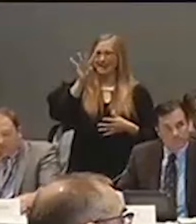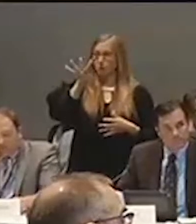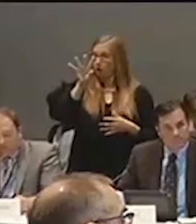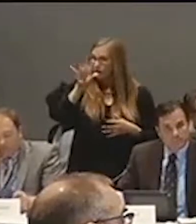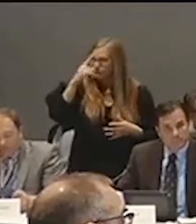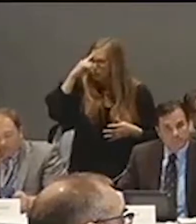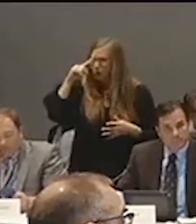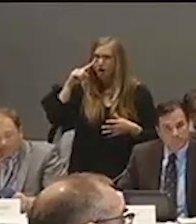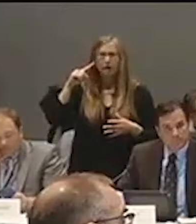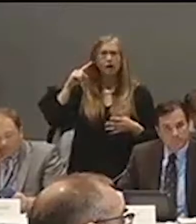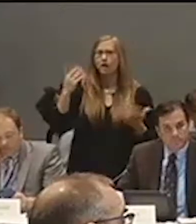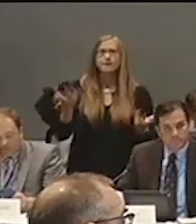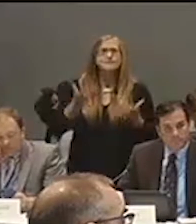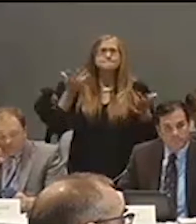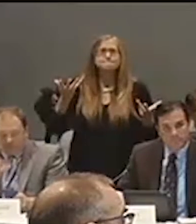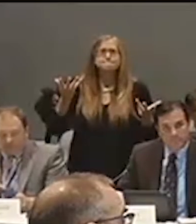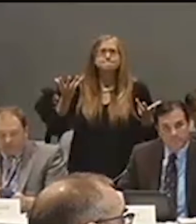for a family of?